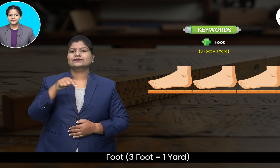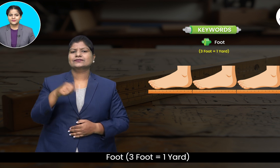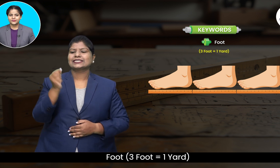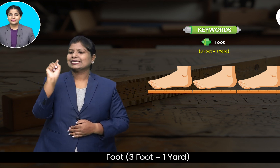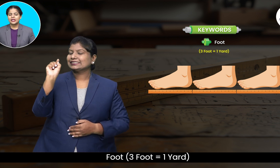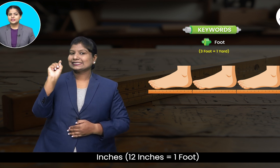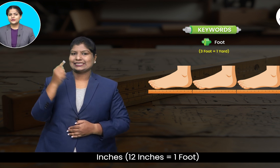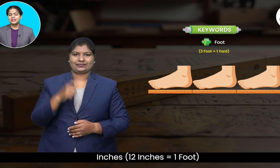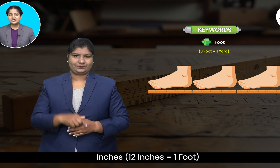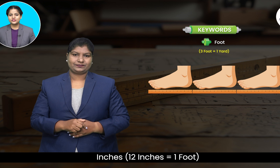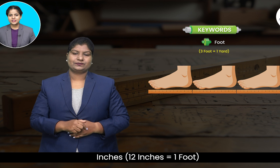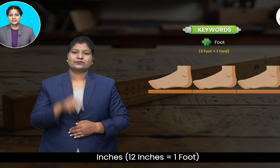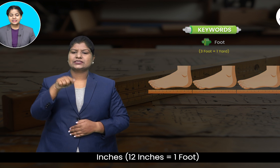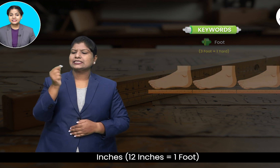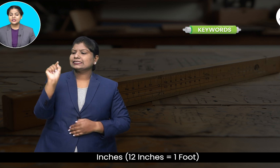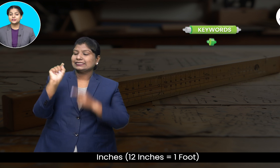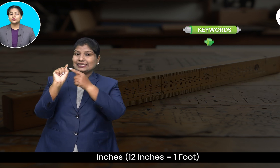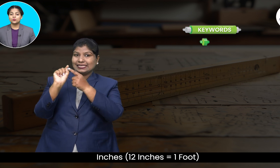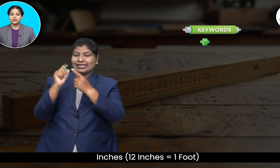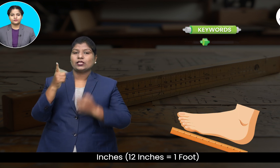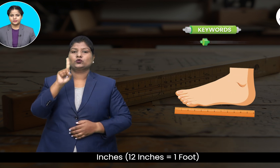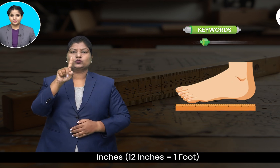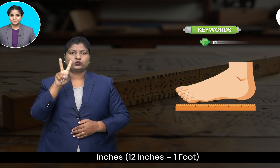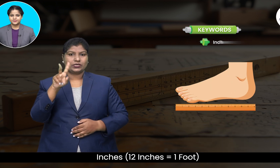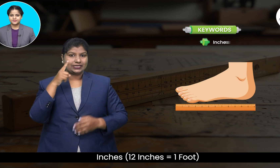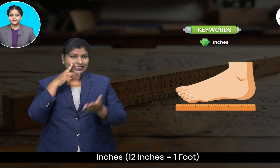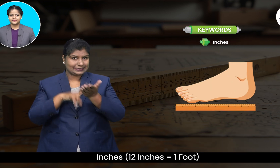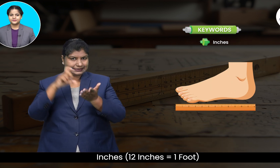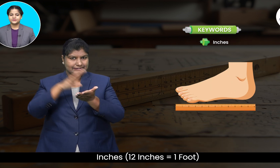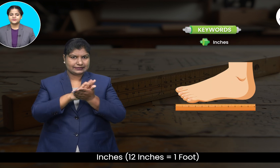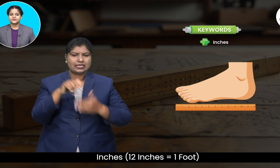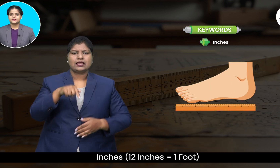Inches. 12 inches is equal to 1 foot.